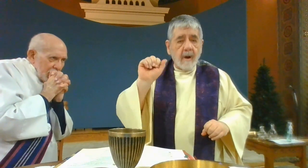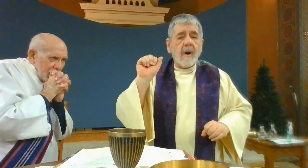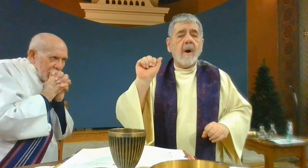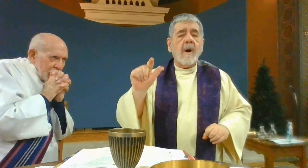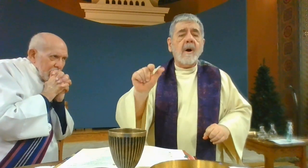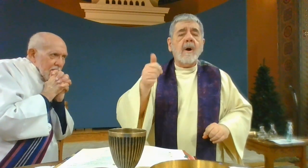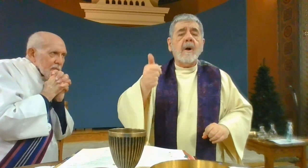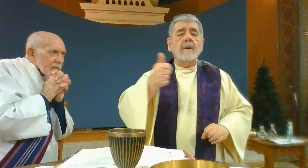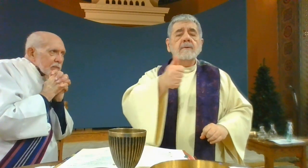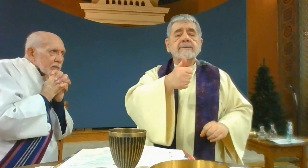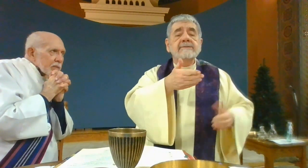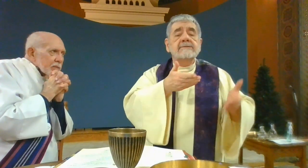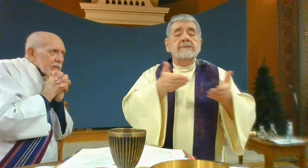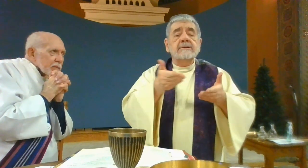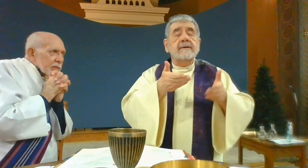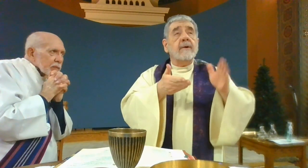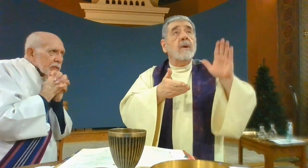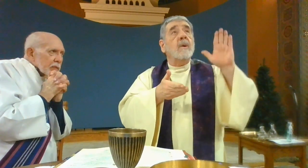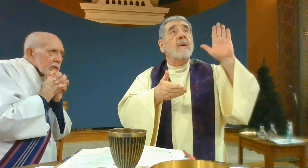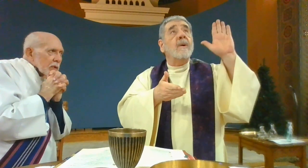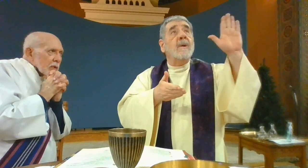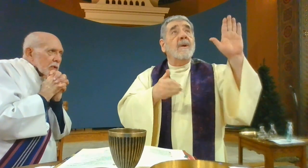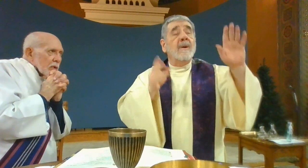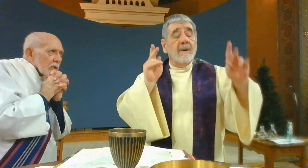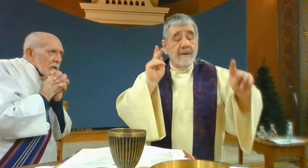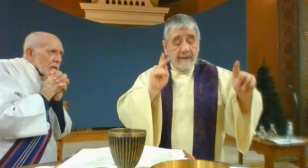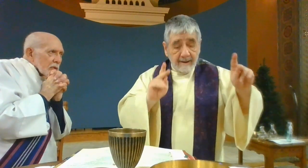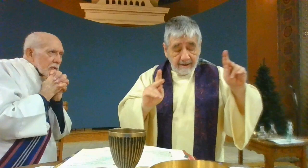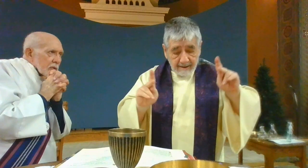and all those who serve your people